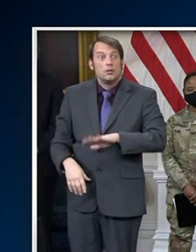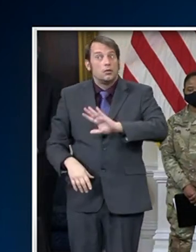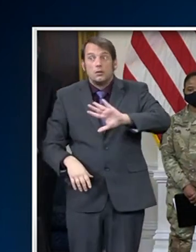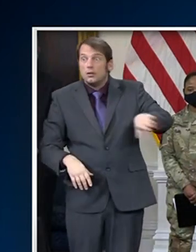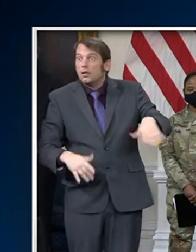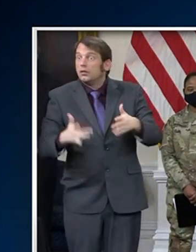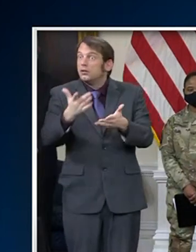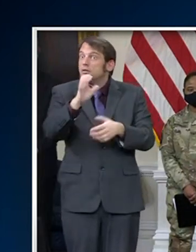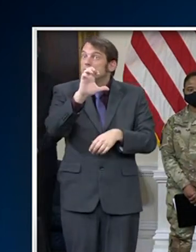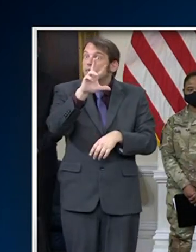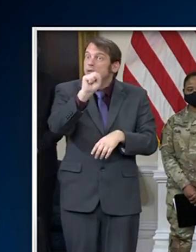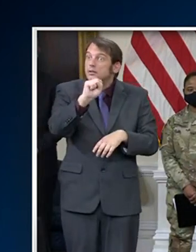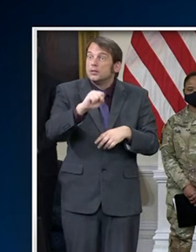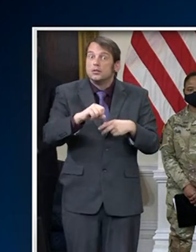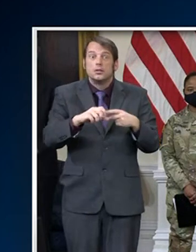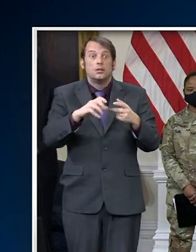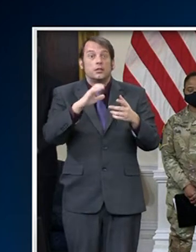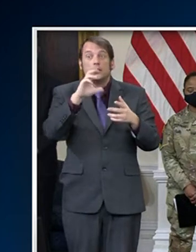has enough vaccines yet.